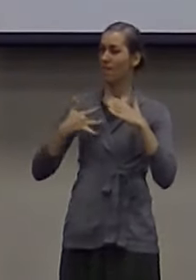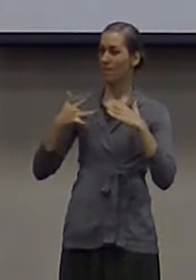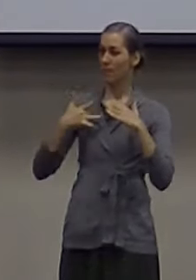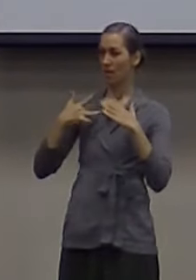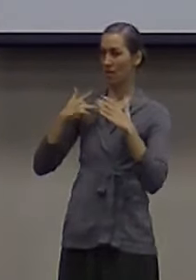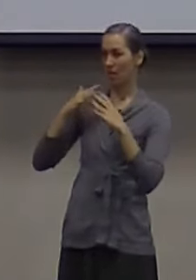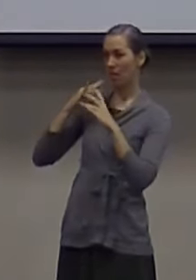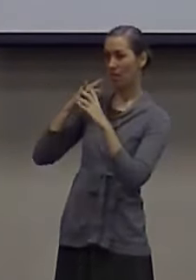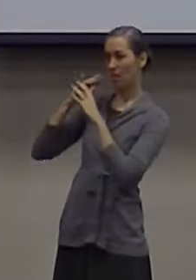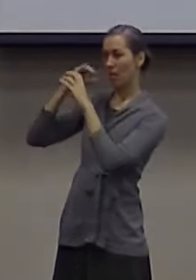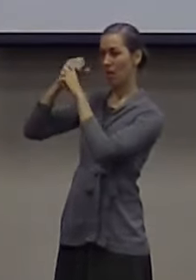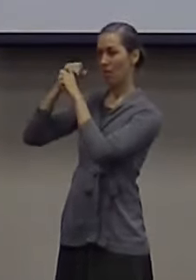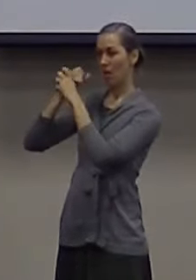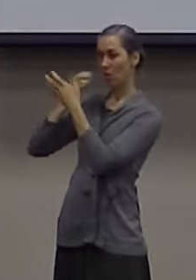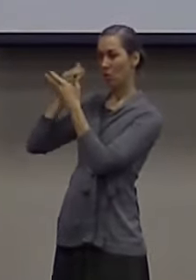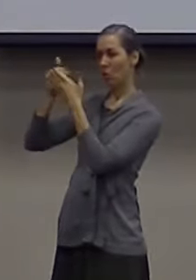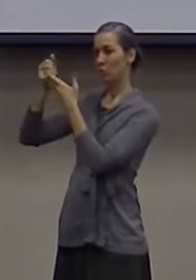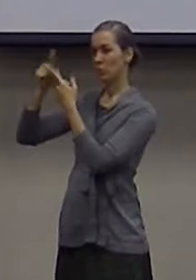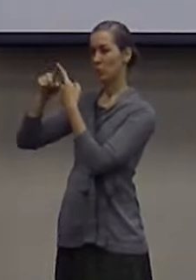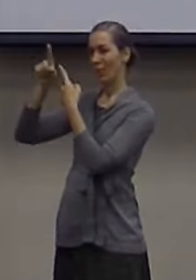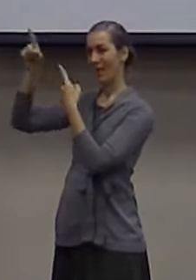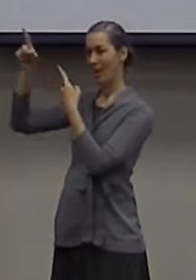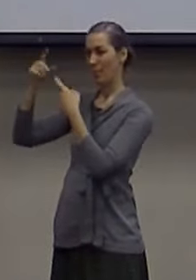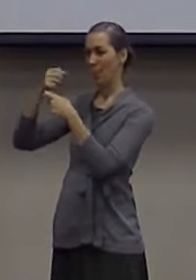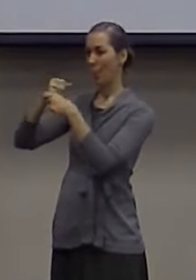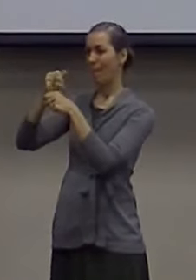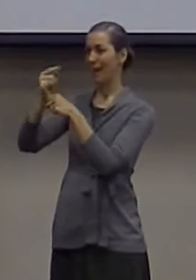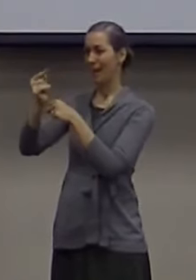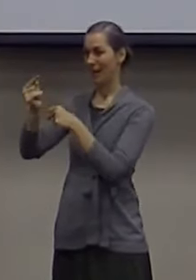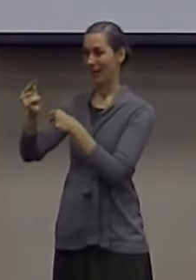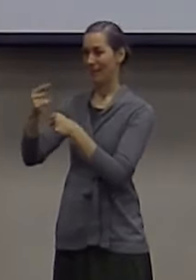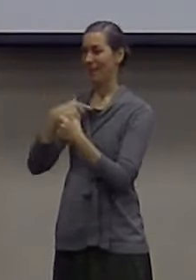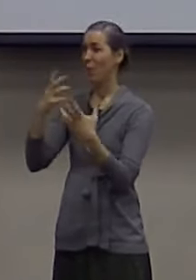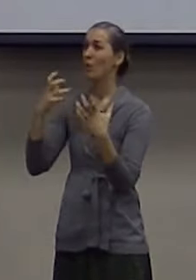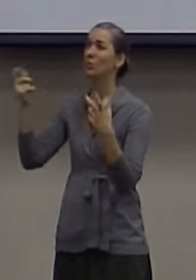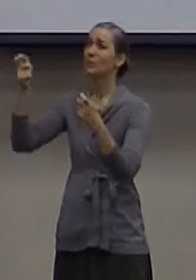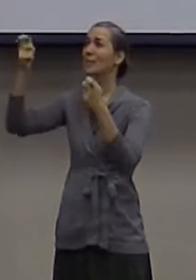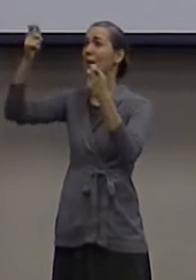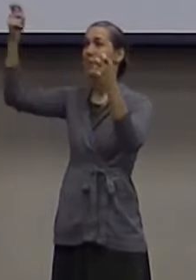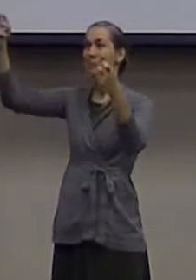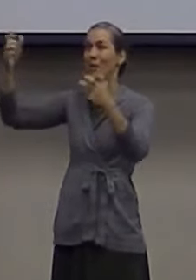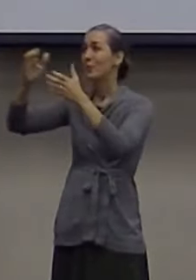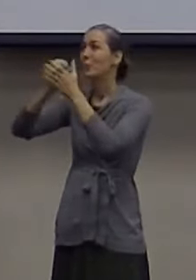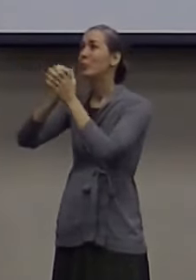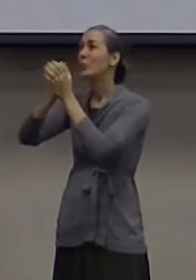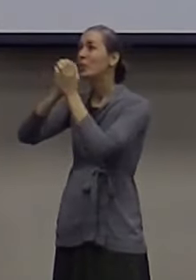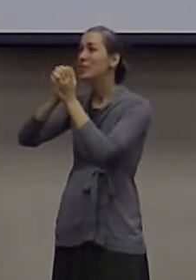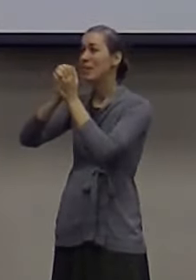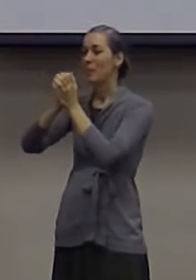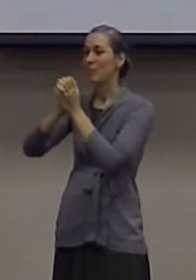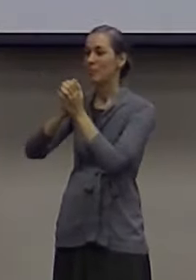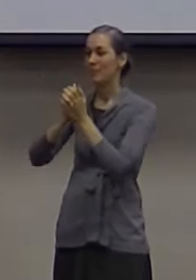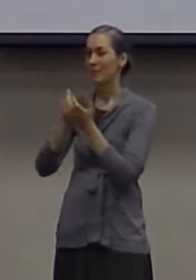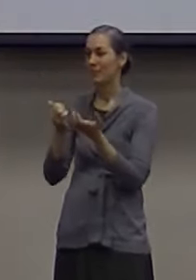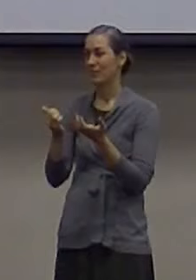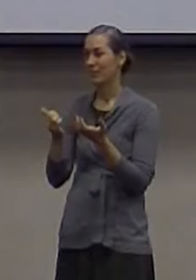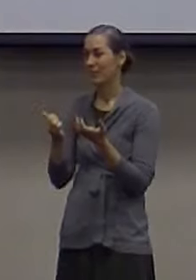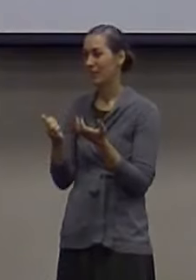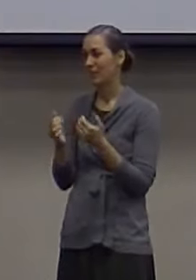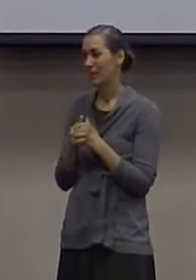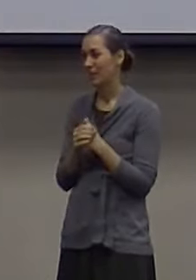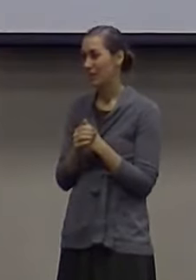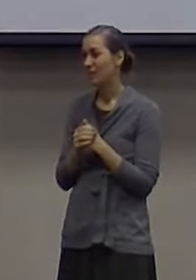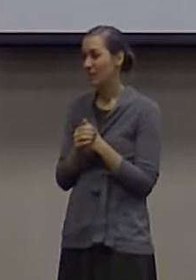closer to the one who made that, and I just have to celebrate and I worship him in those places. It may not be in a church,